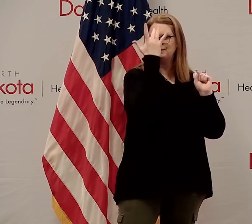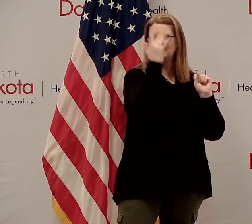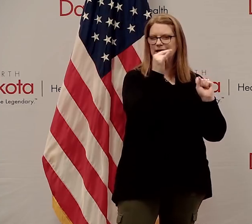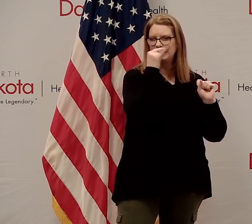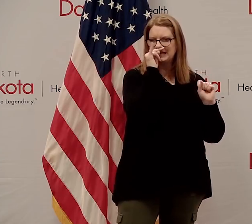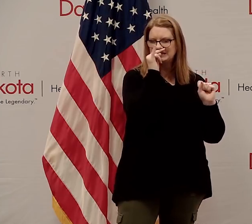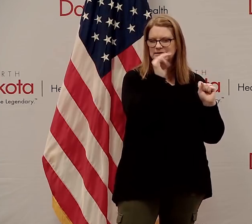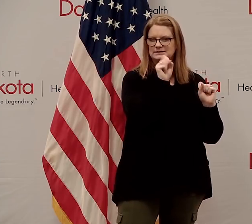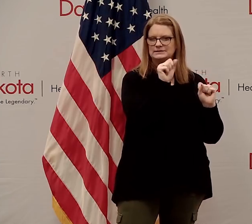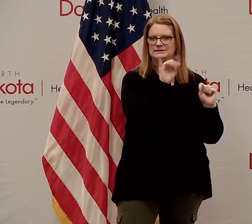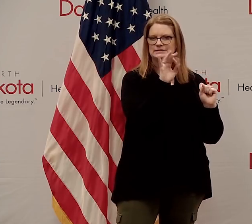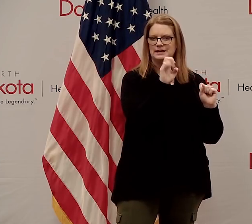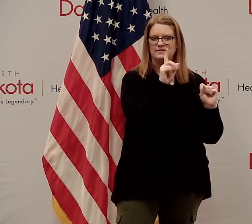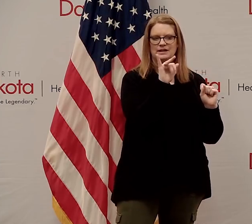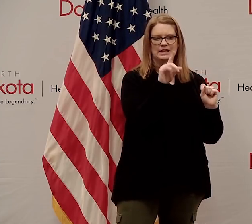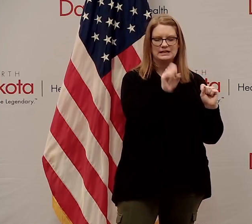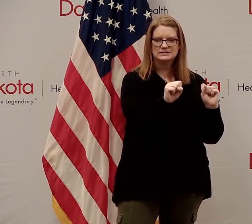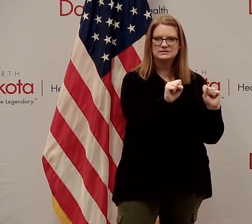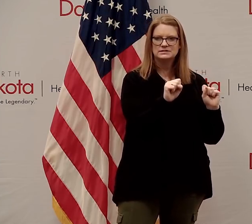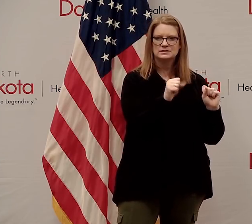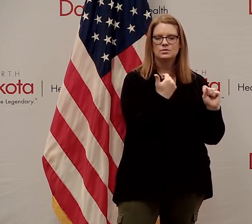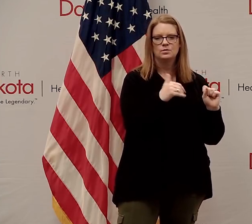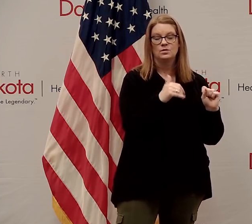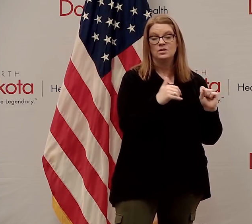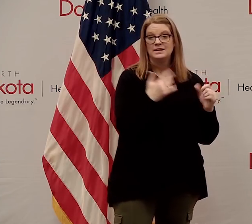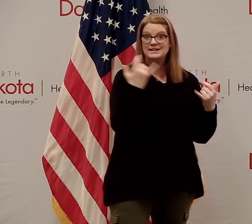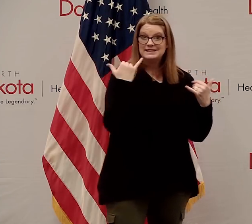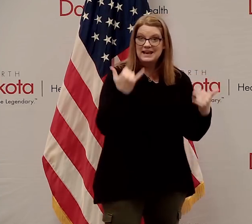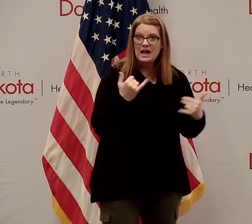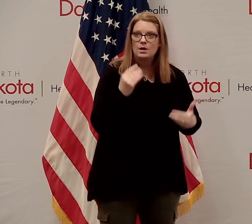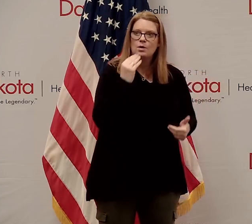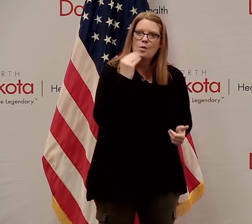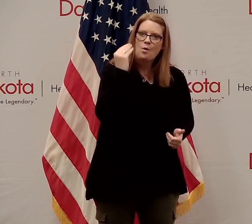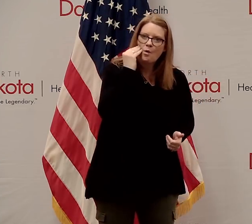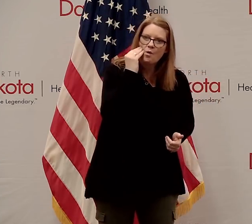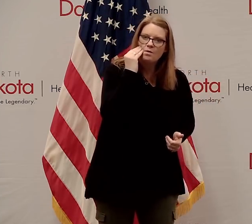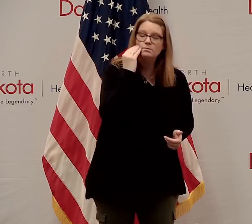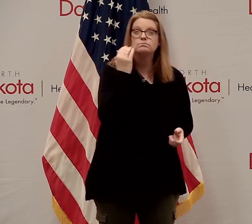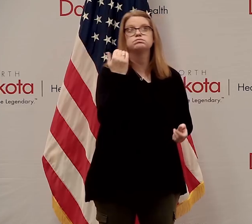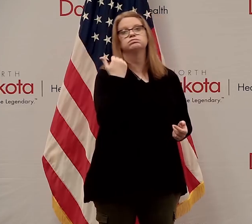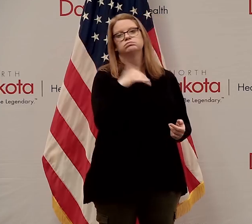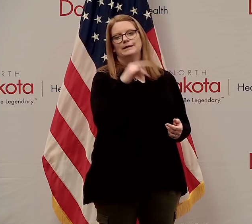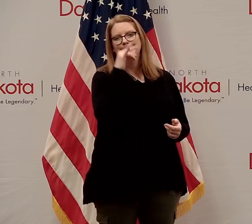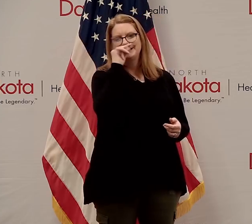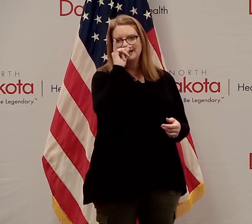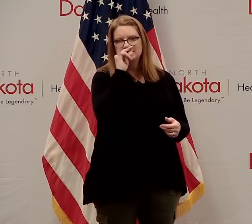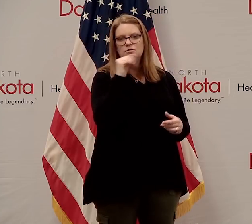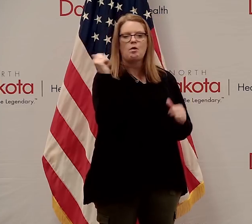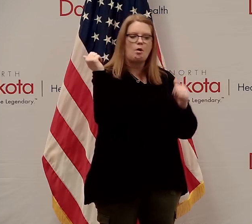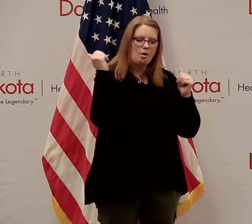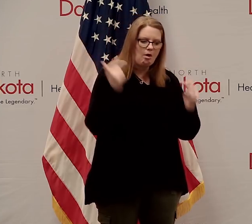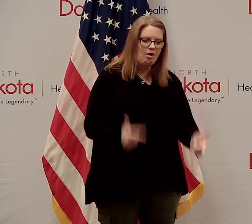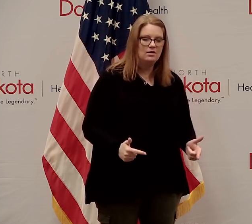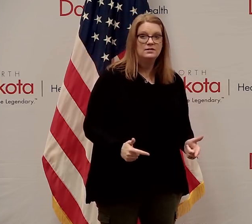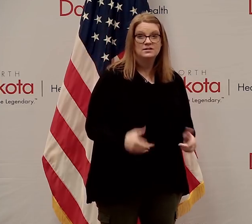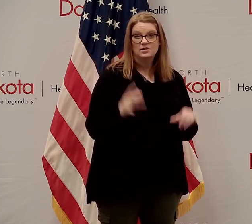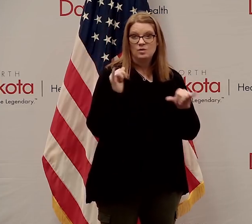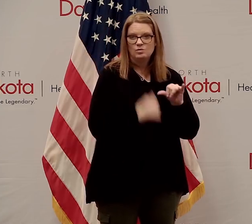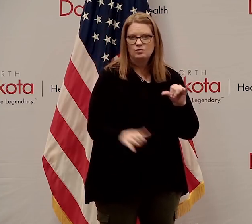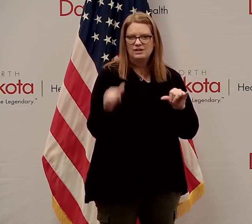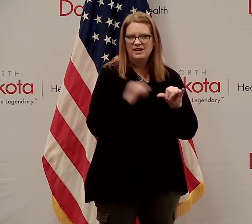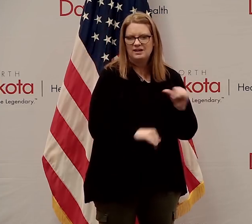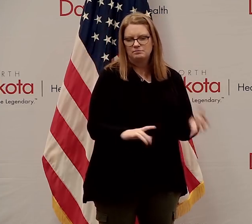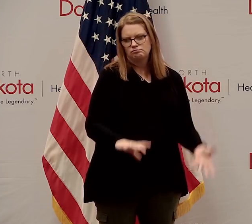that is important is we've got so many kids at home, they're out of their regular routine, and people